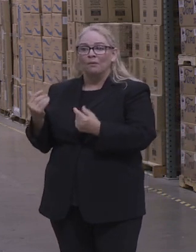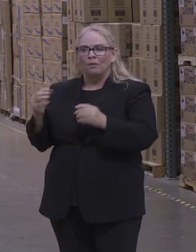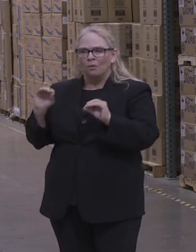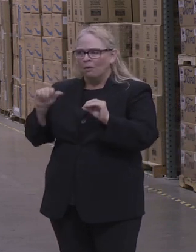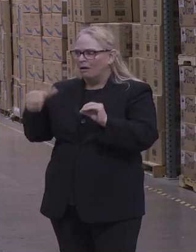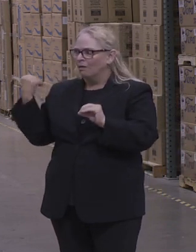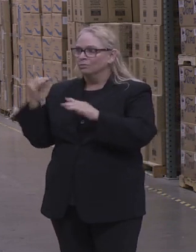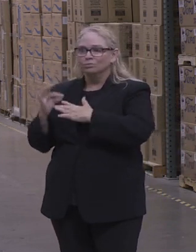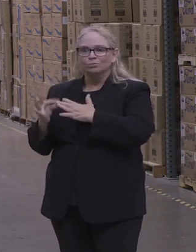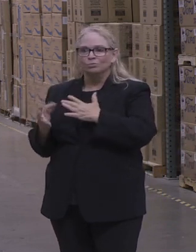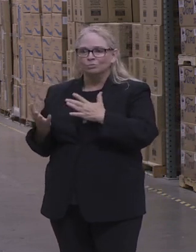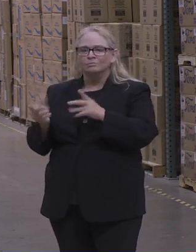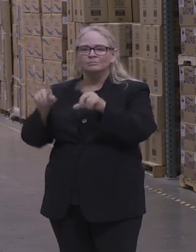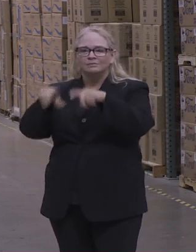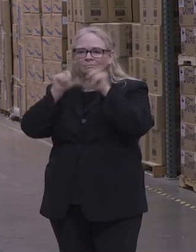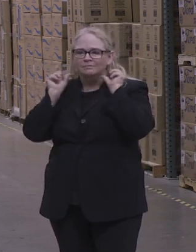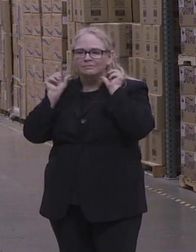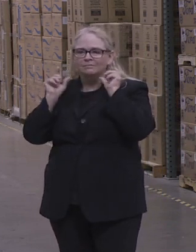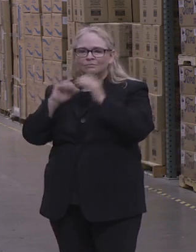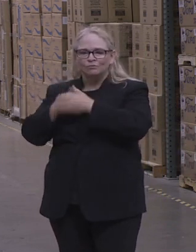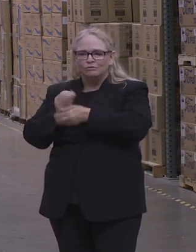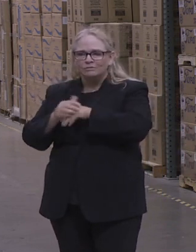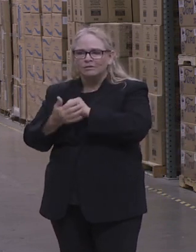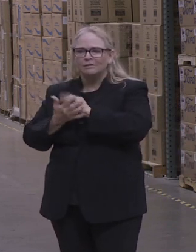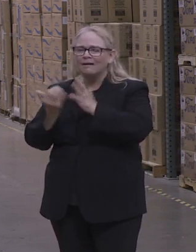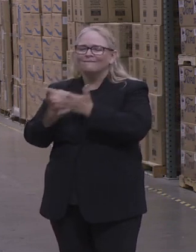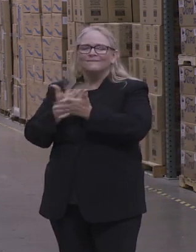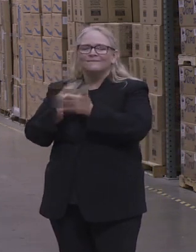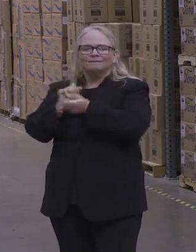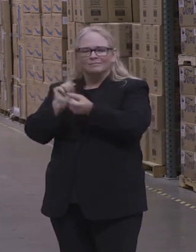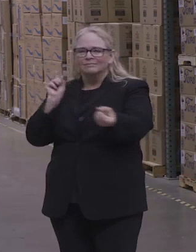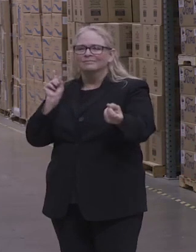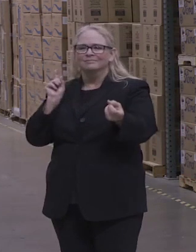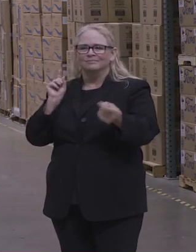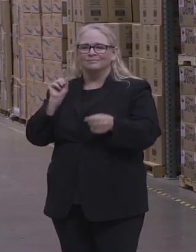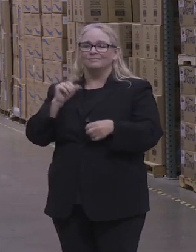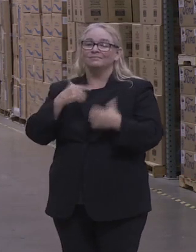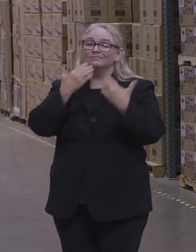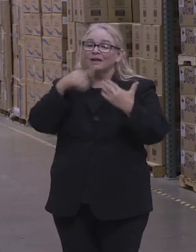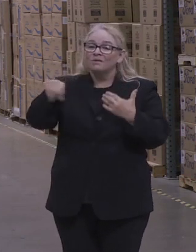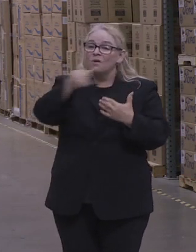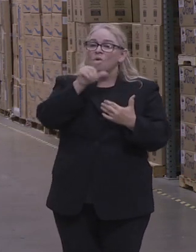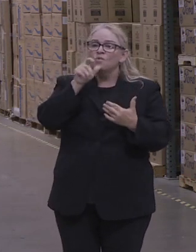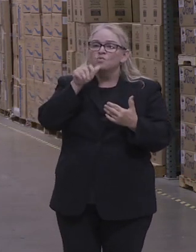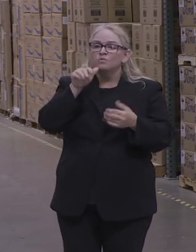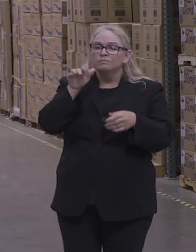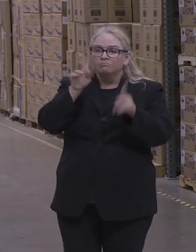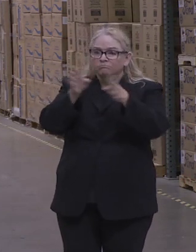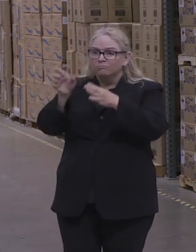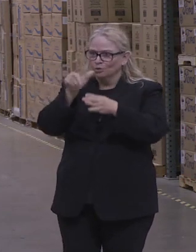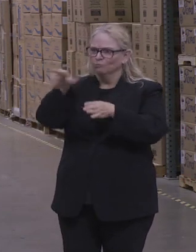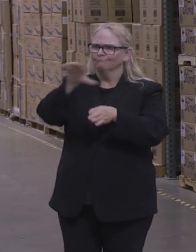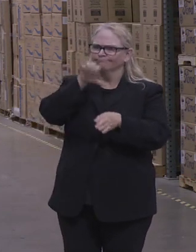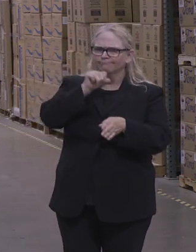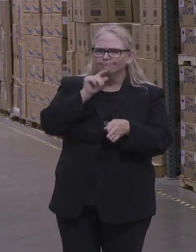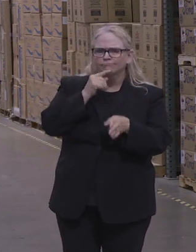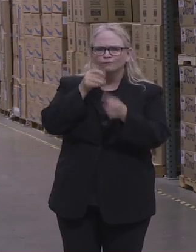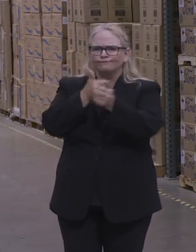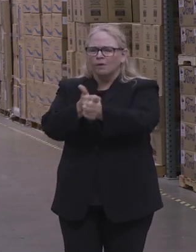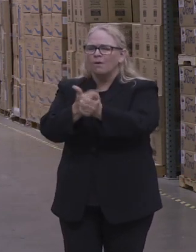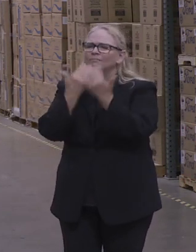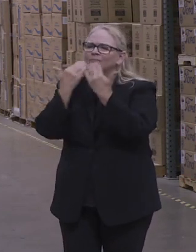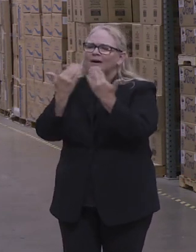want to thank all of you that have taken this seriously and responsibly. And the more we do that,